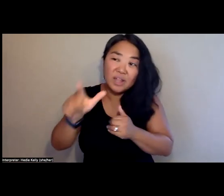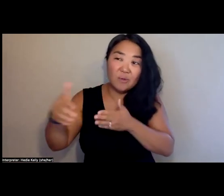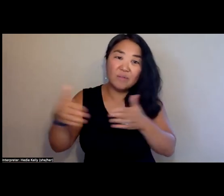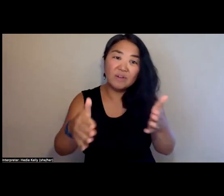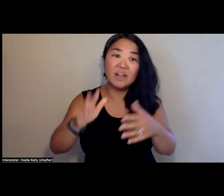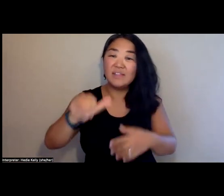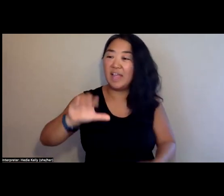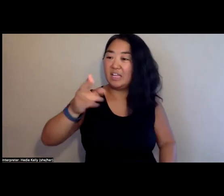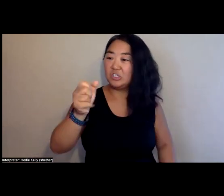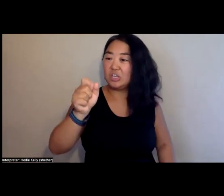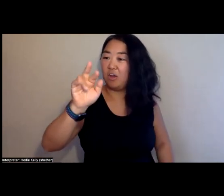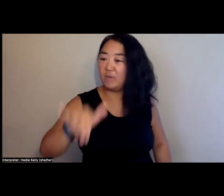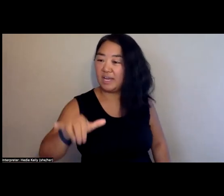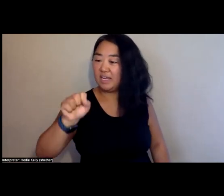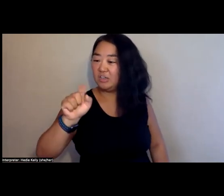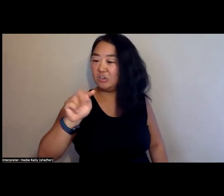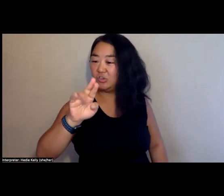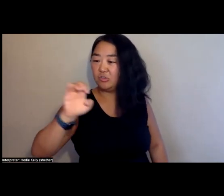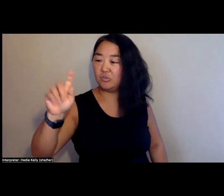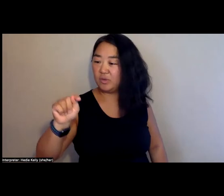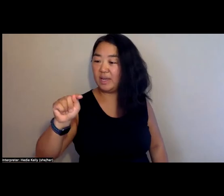will be hosting us. We'll have